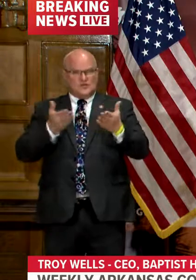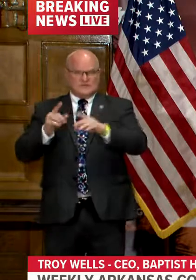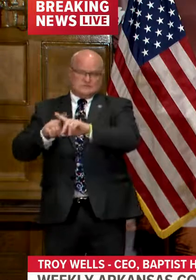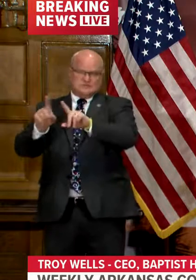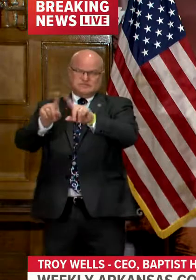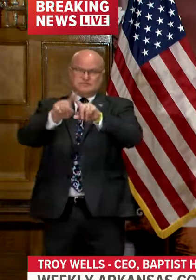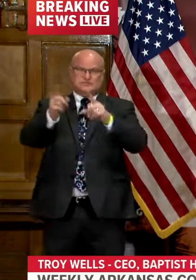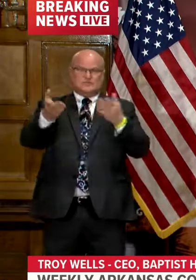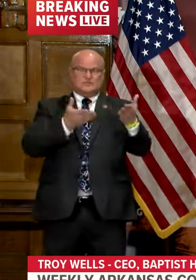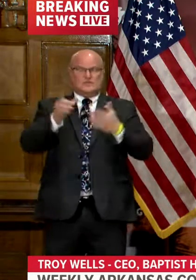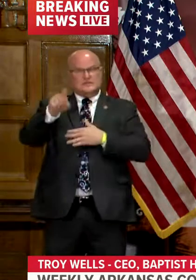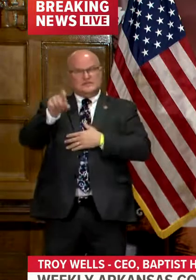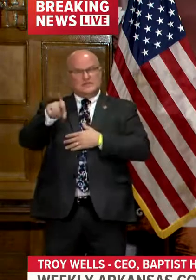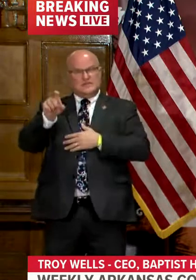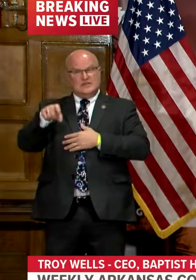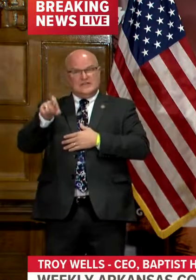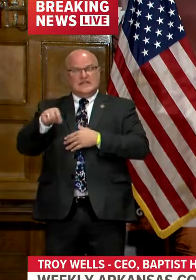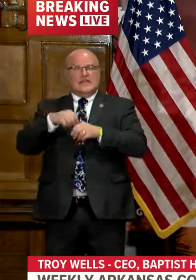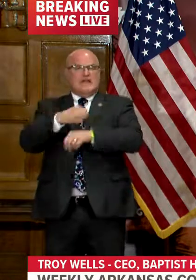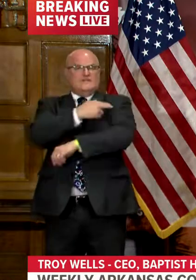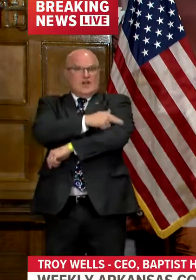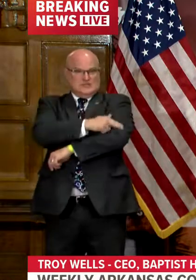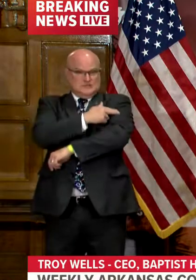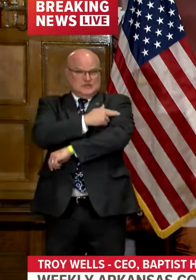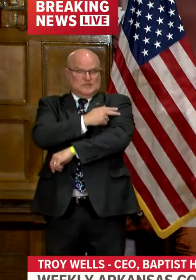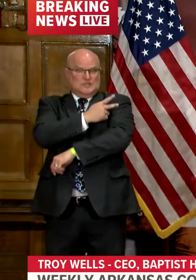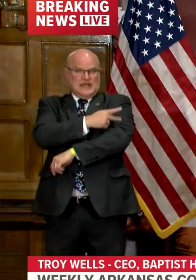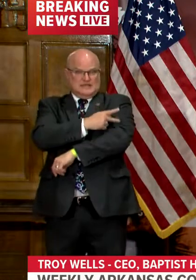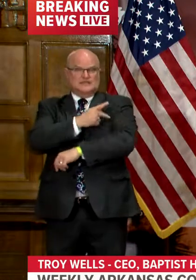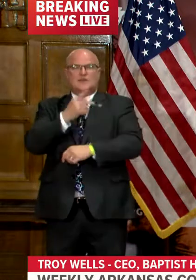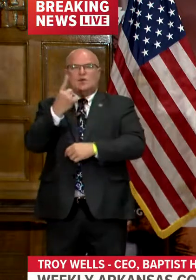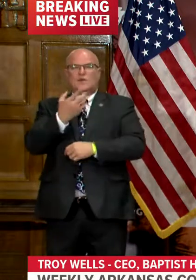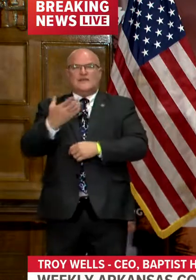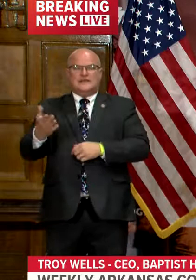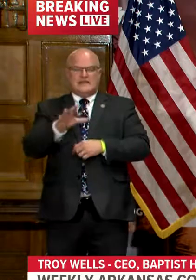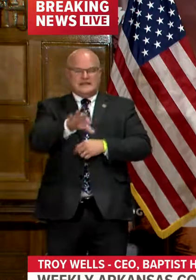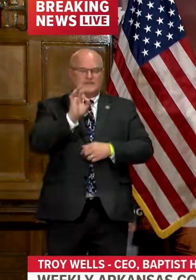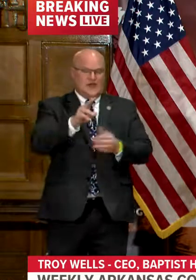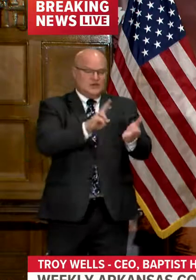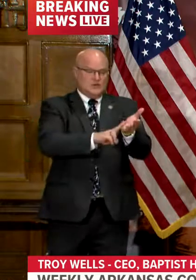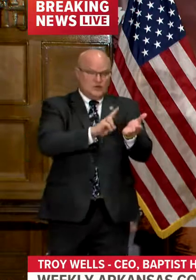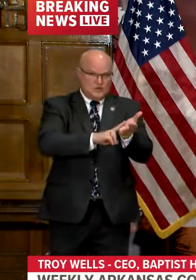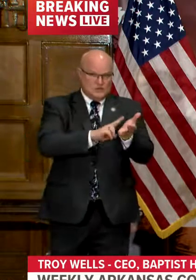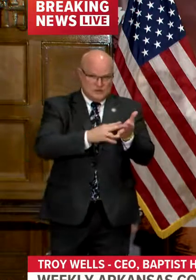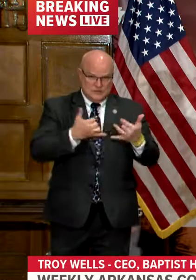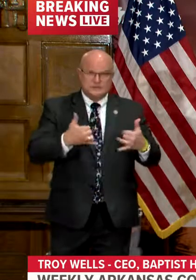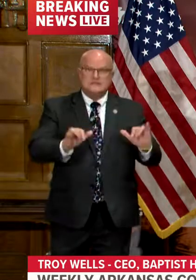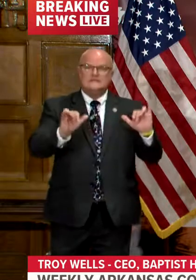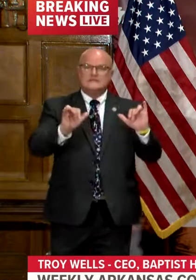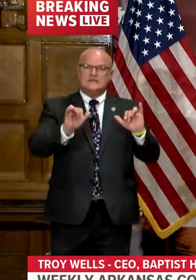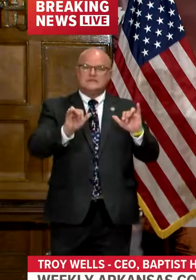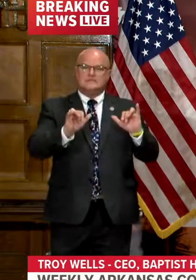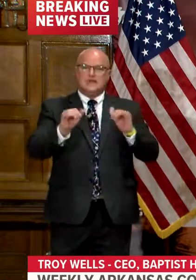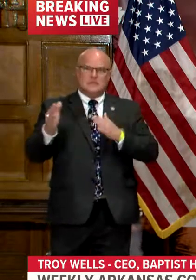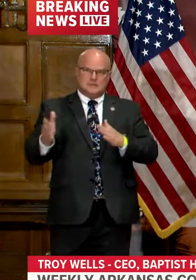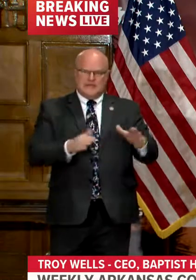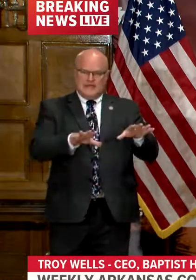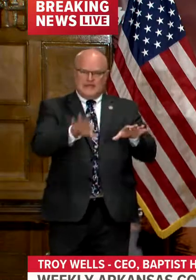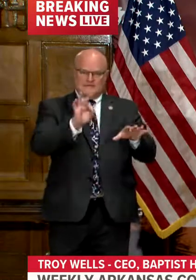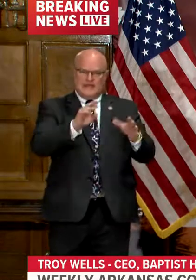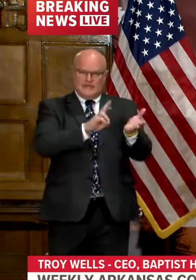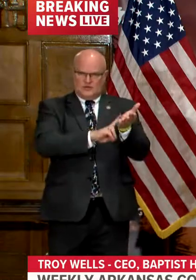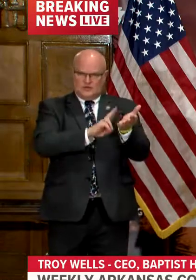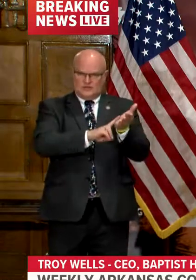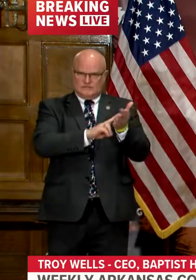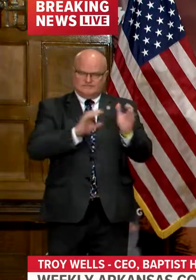clinical services that are needed when you have hospitalized patients. So it's one thing to find nurses, which we still have to work on our plan to do that.